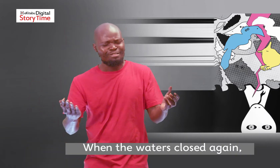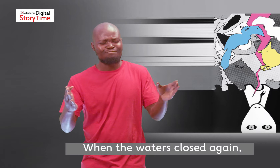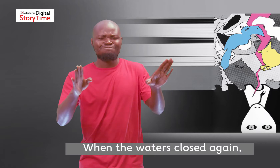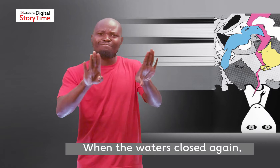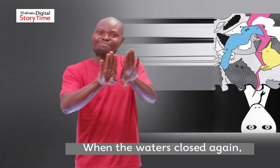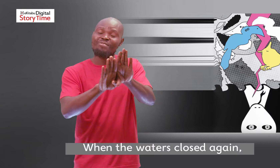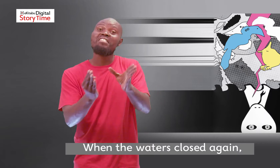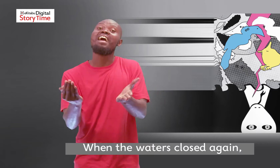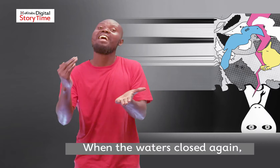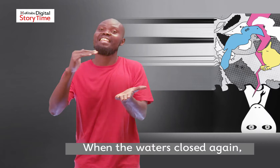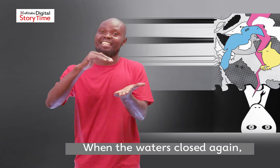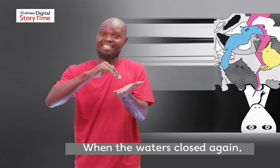When the waters closed again,